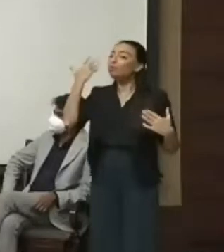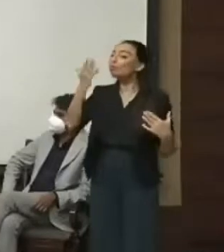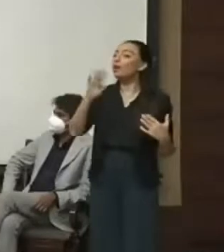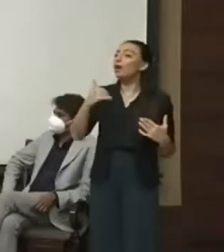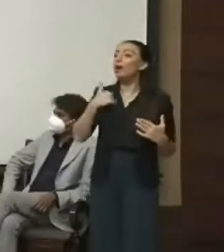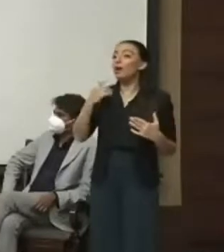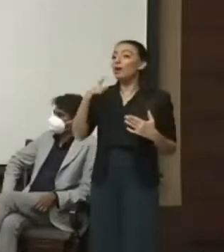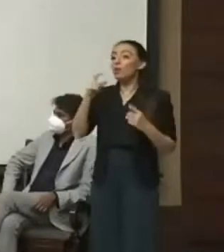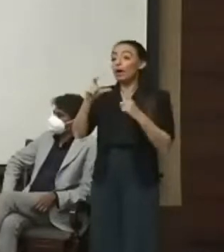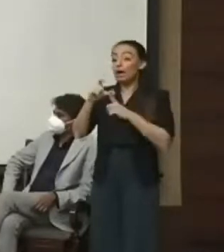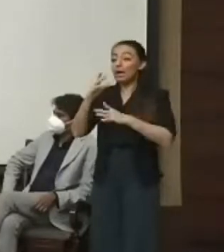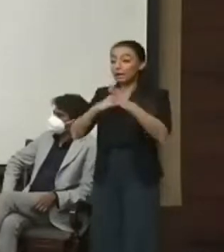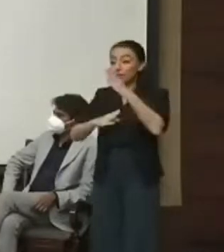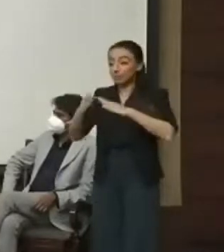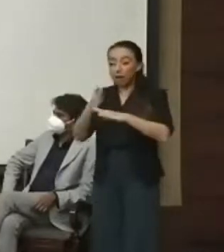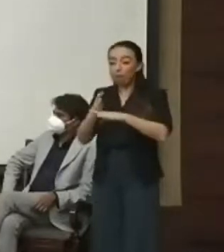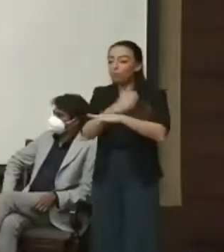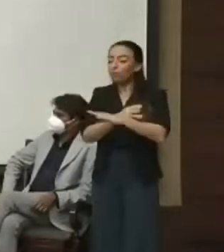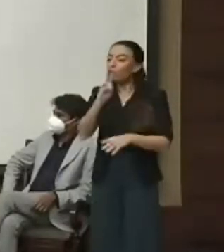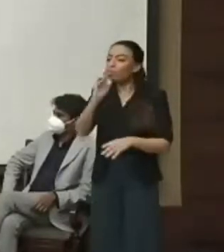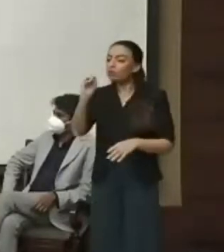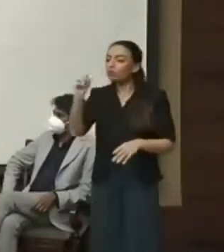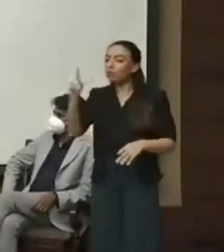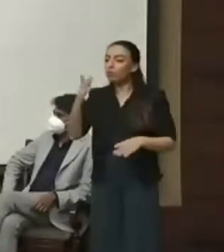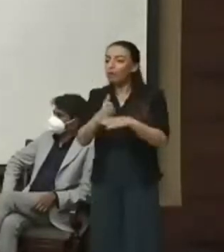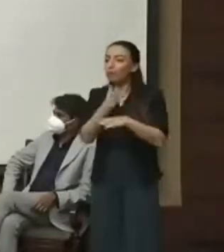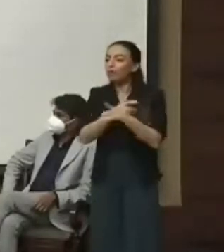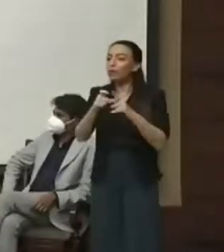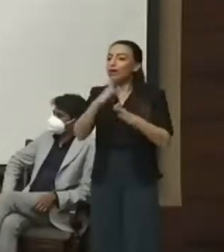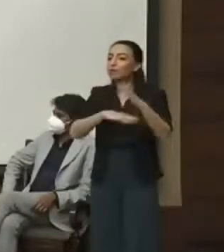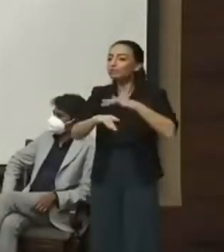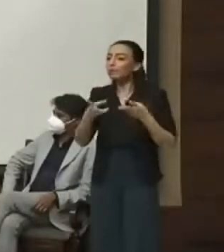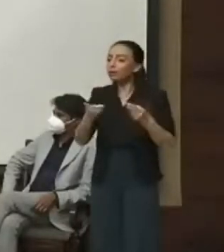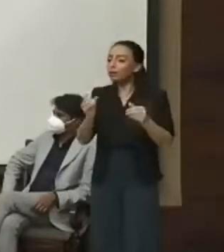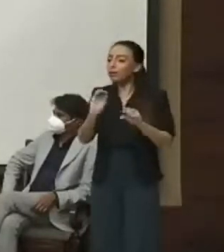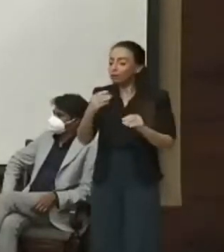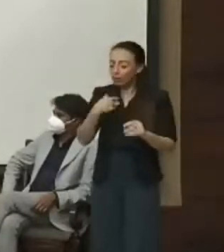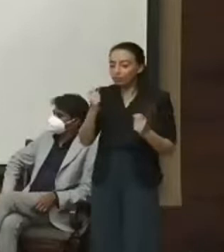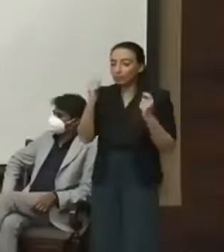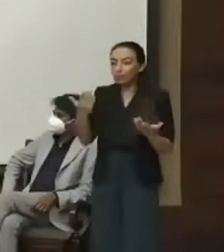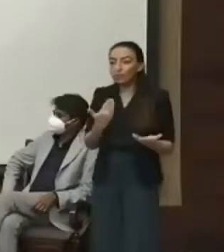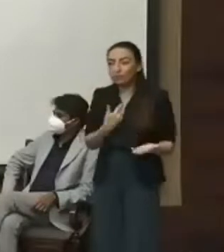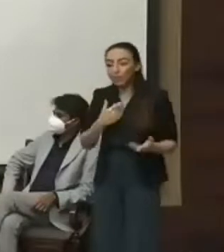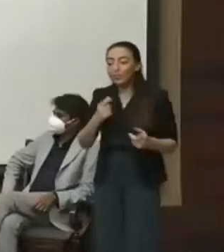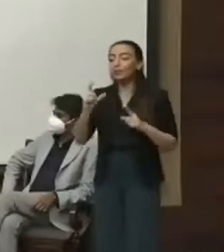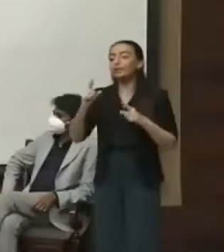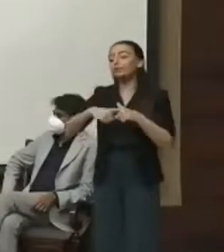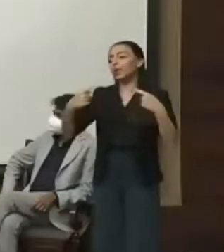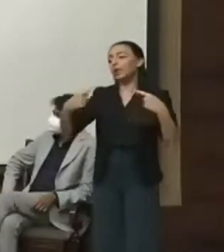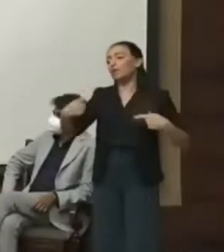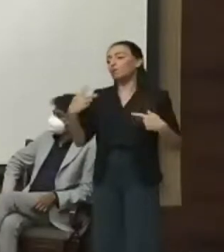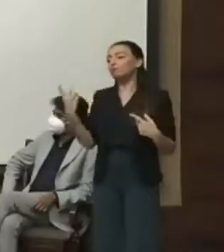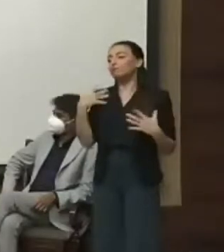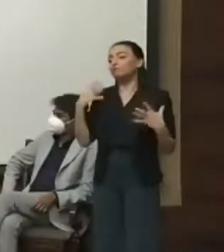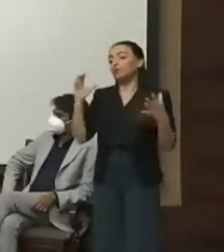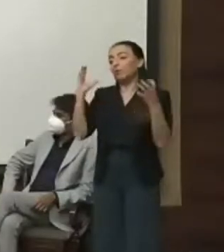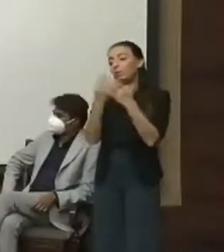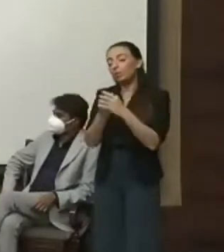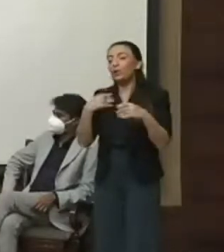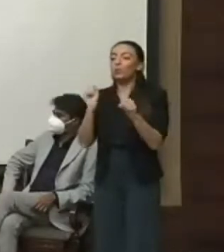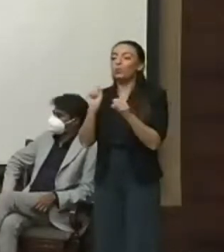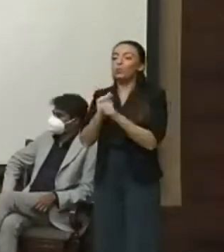not counted before that. So, so in the last 3 decades, there have been